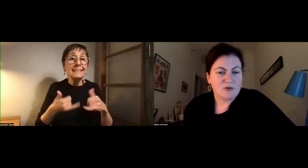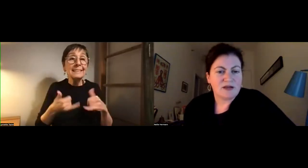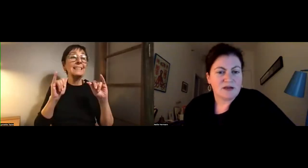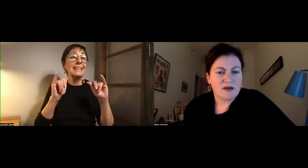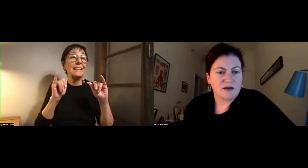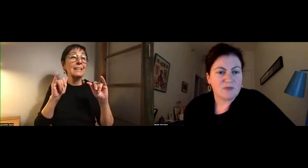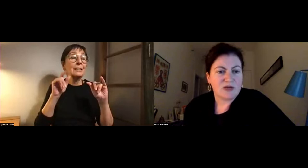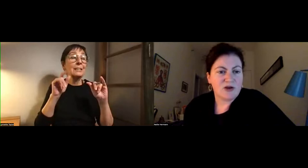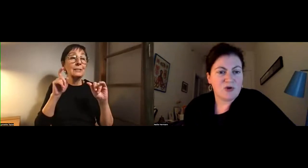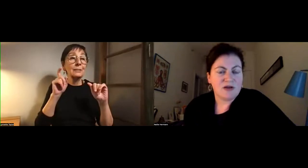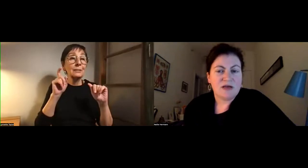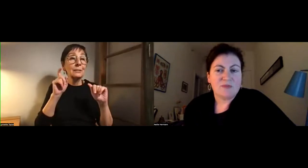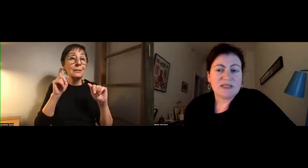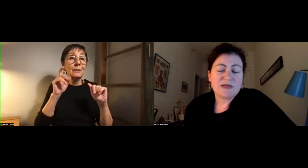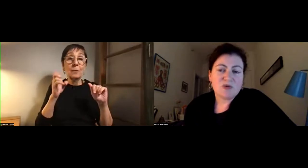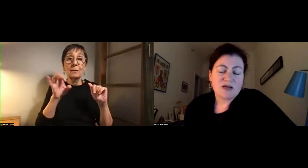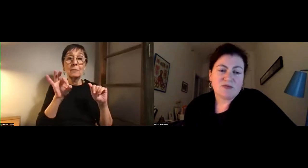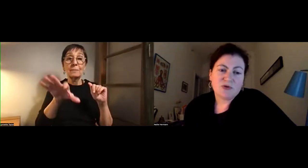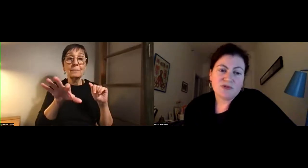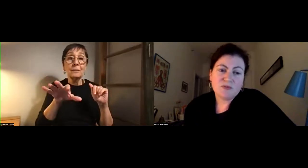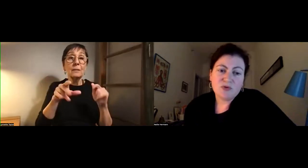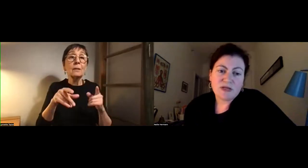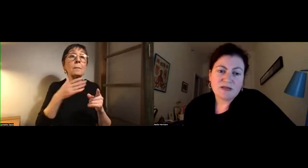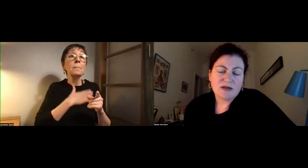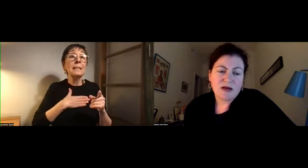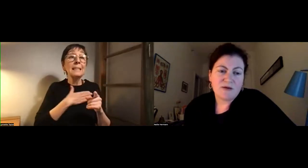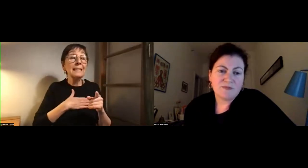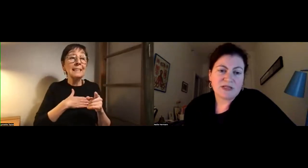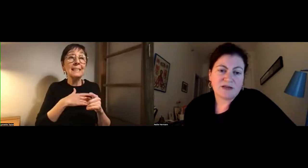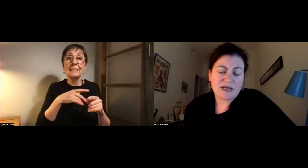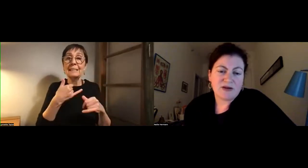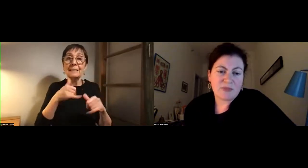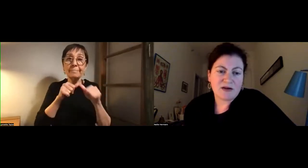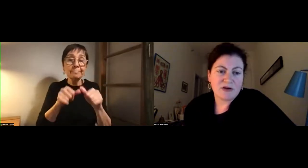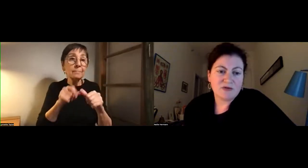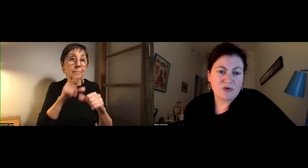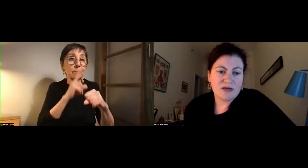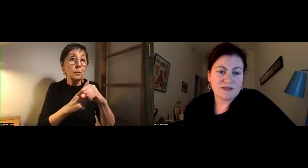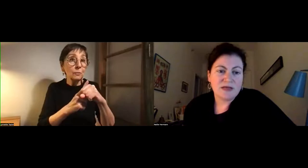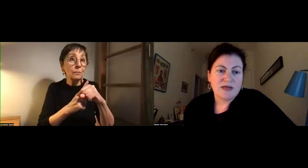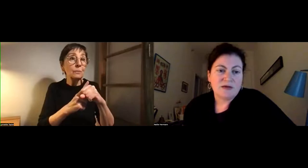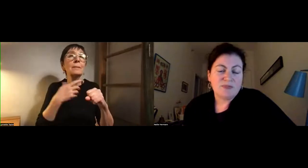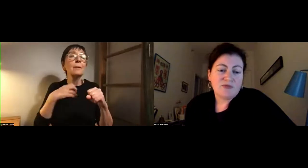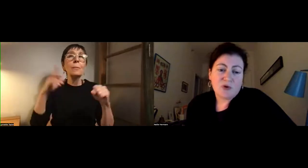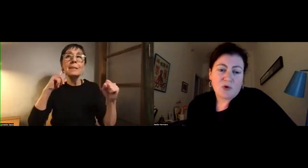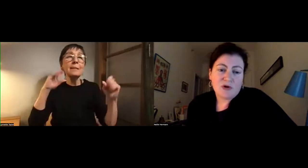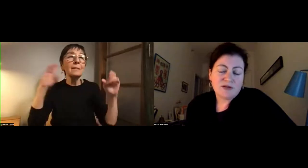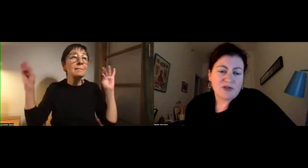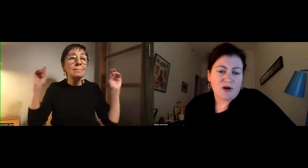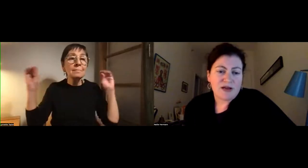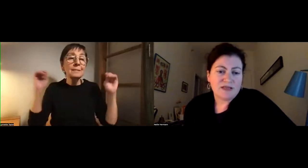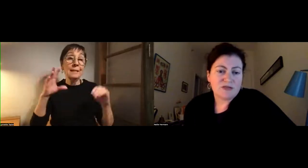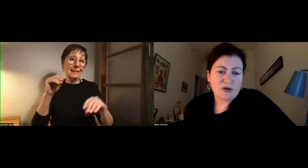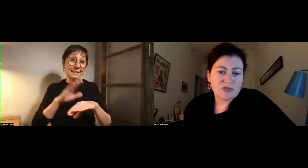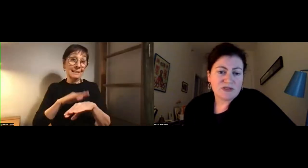a quick note. Please keep your microphones muted to cut down on background noise. Be forewarned if